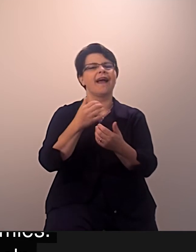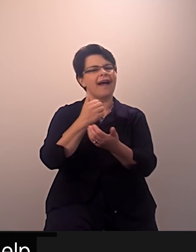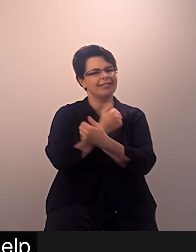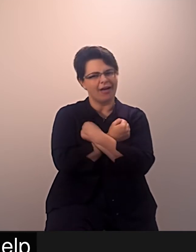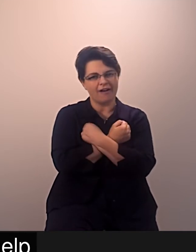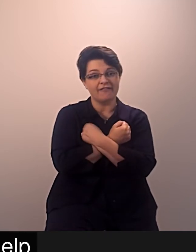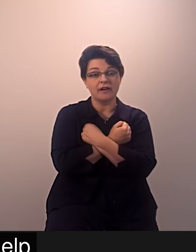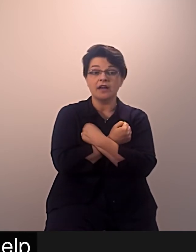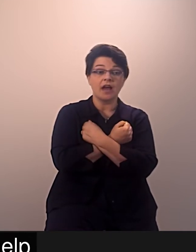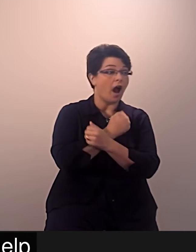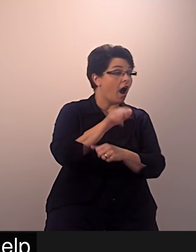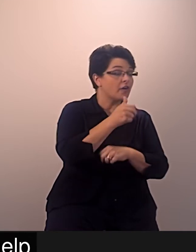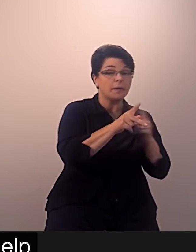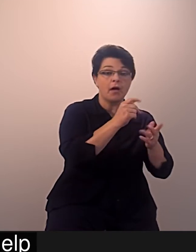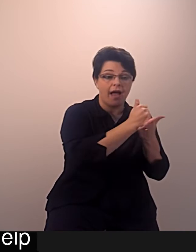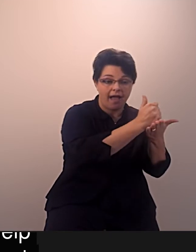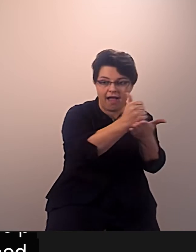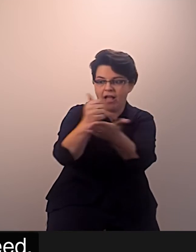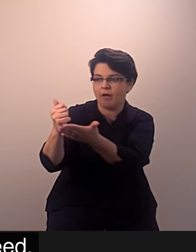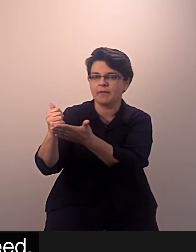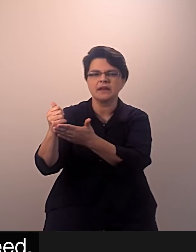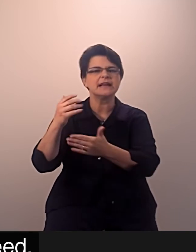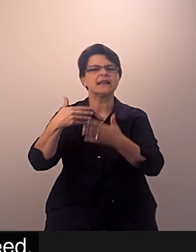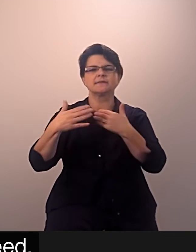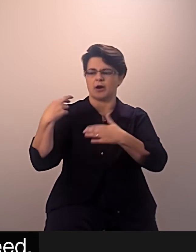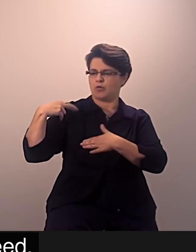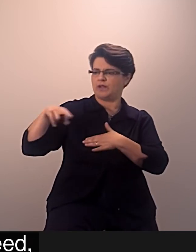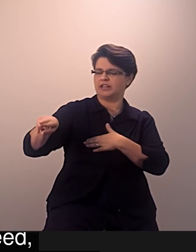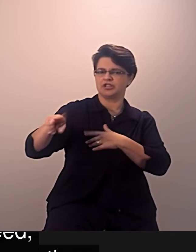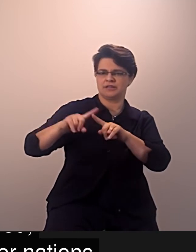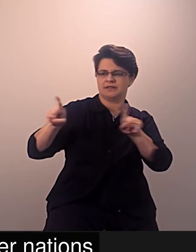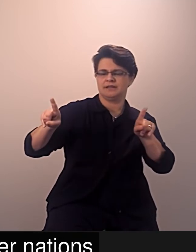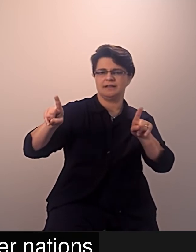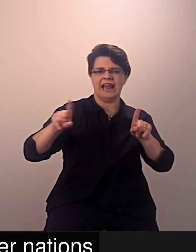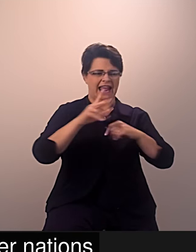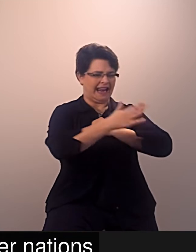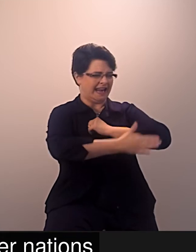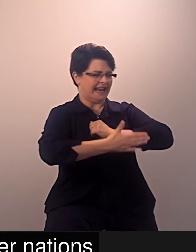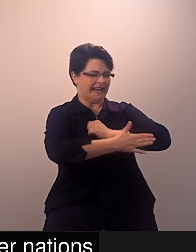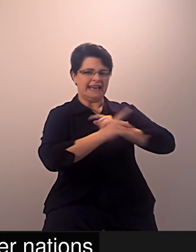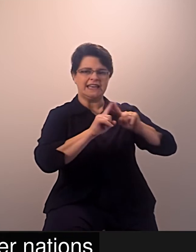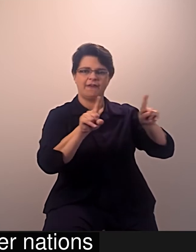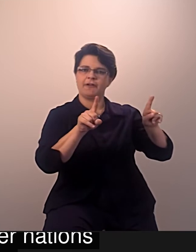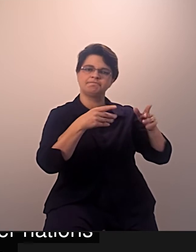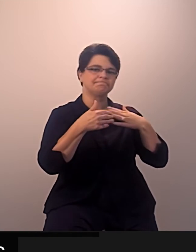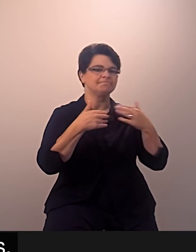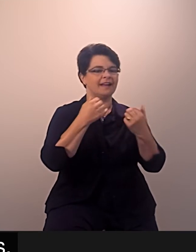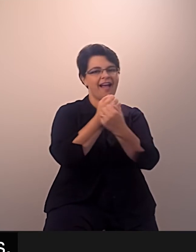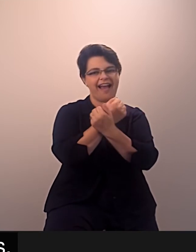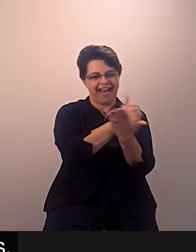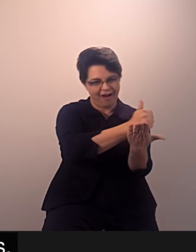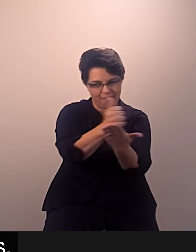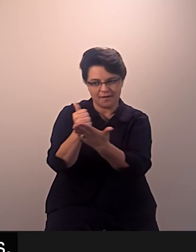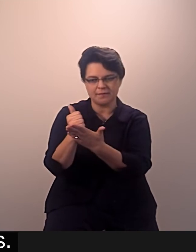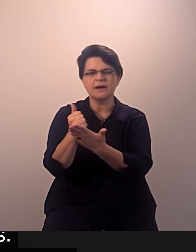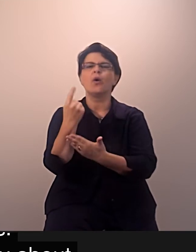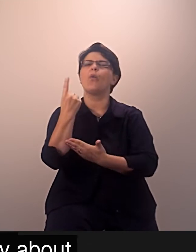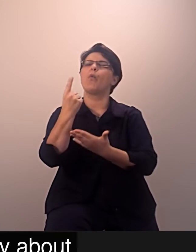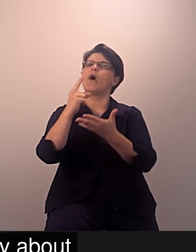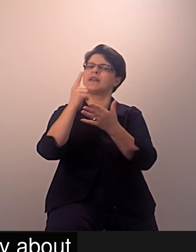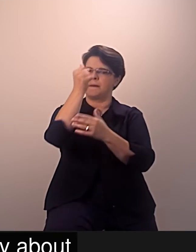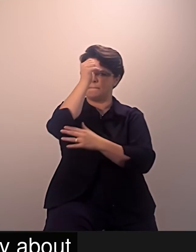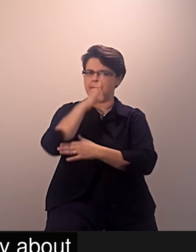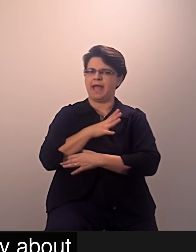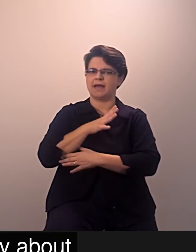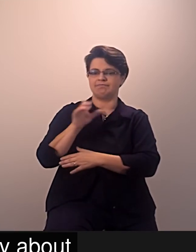need, even people of other nations or religions. Jesus told a story about a man who was traveling